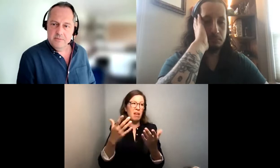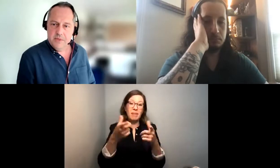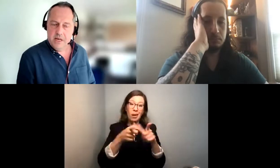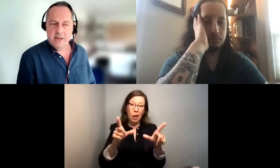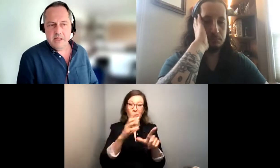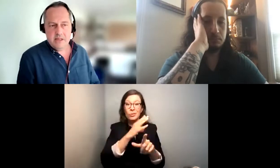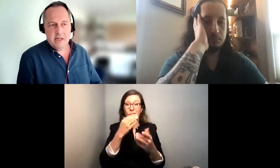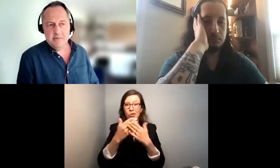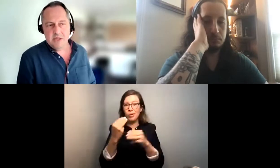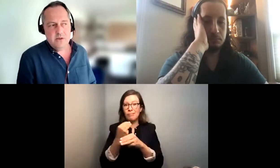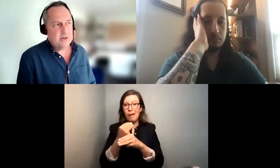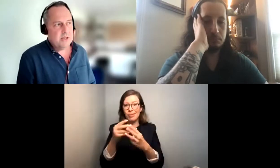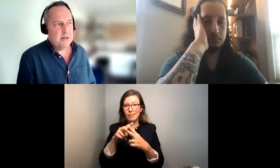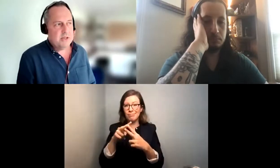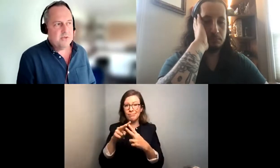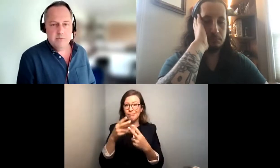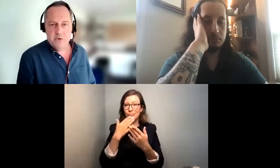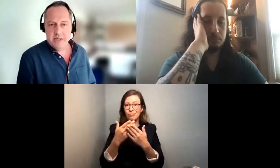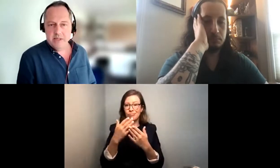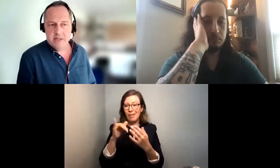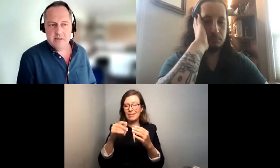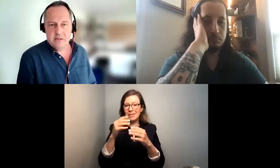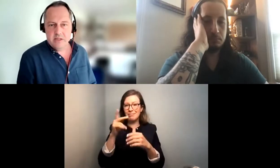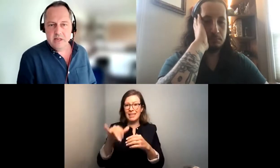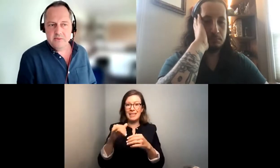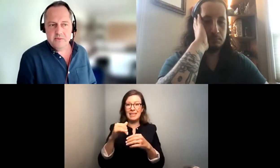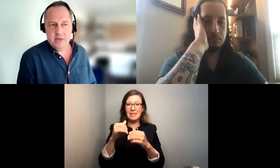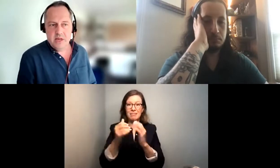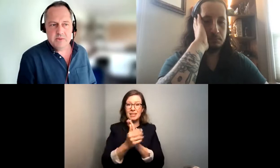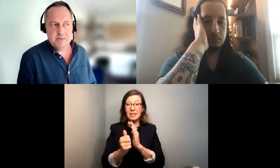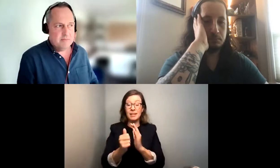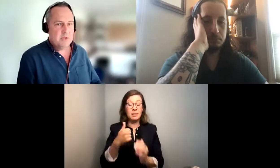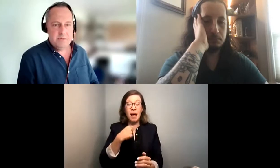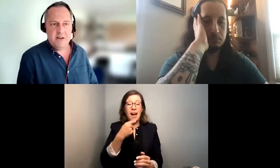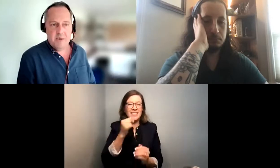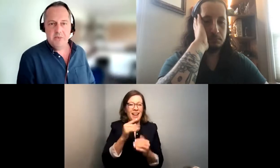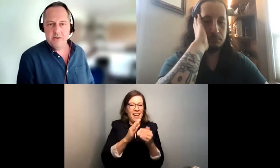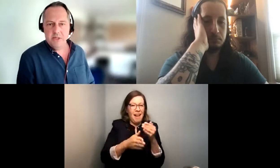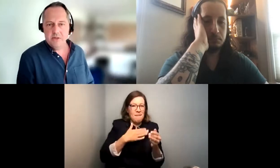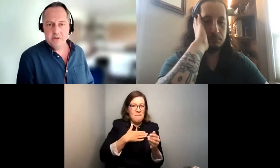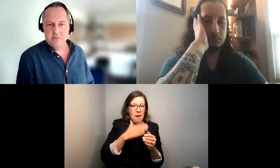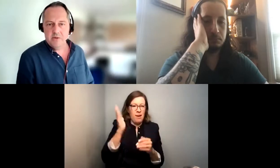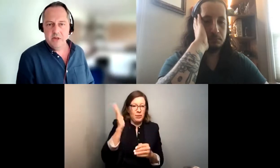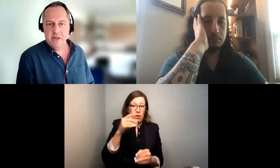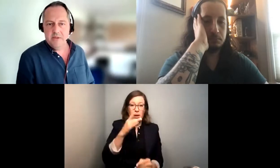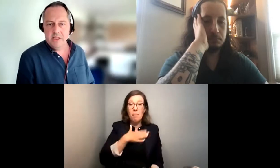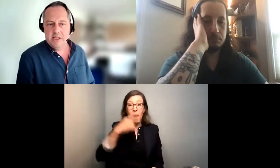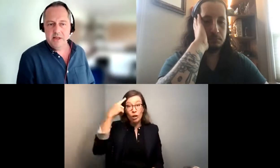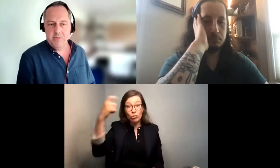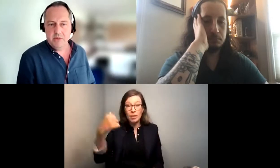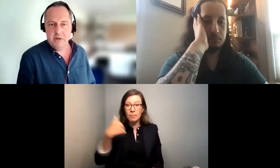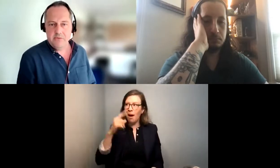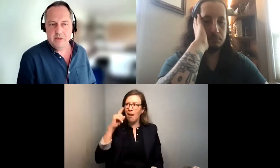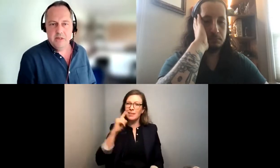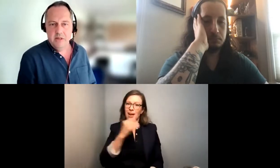And I think I said at the end of my talk, my dream would be to actually have some deaf members of the research group. So rather than having to send